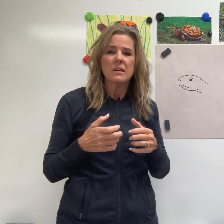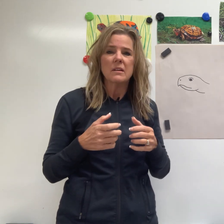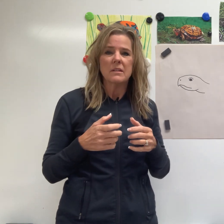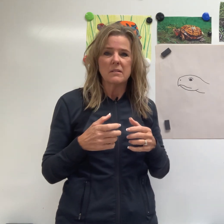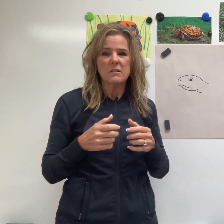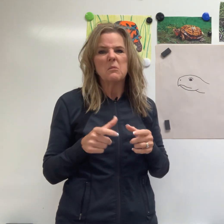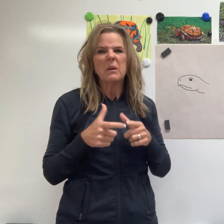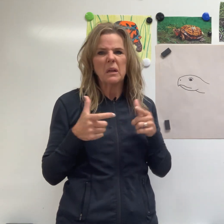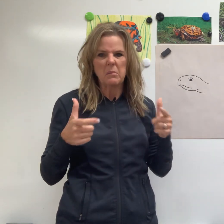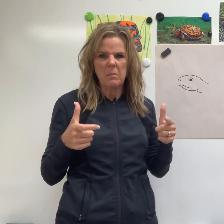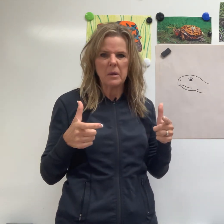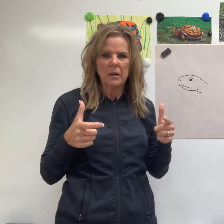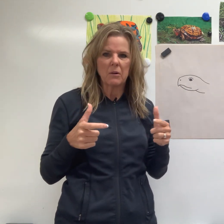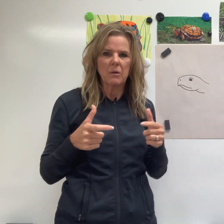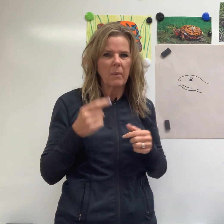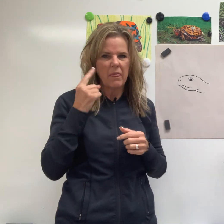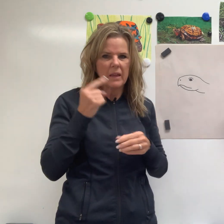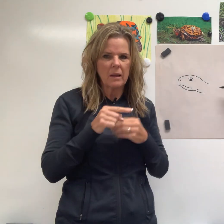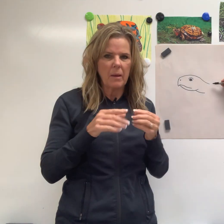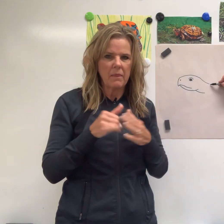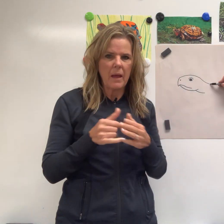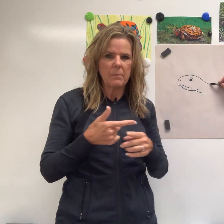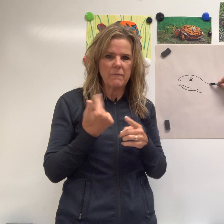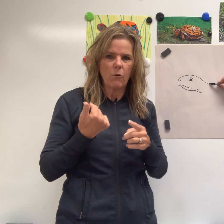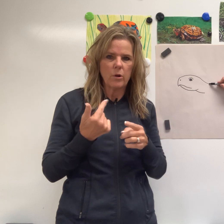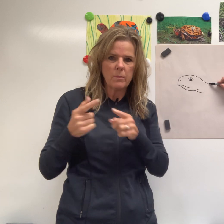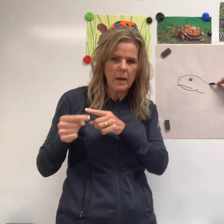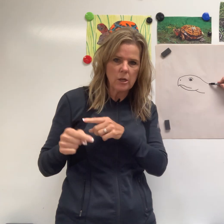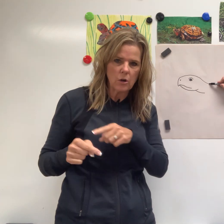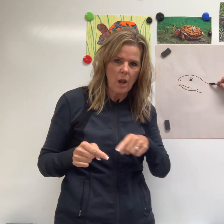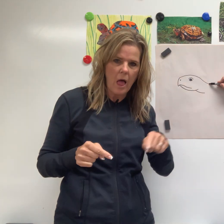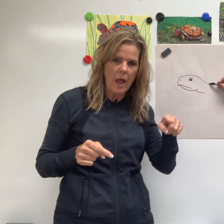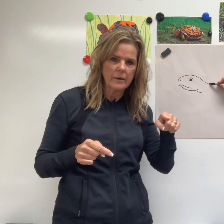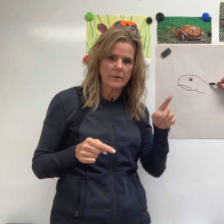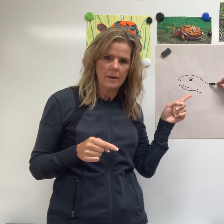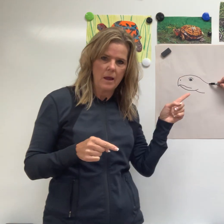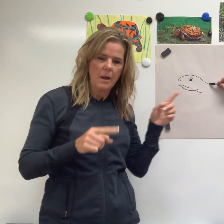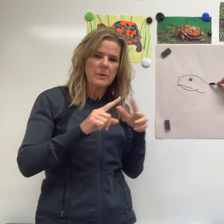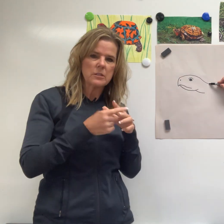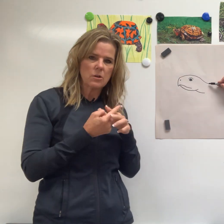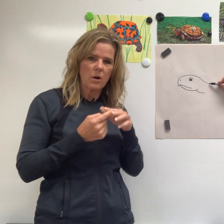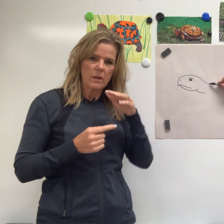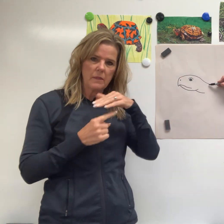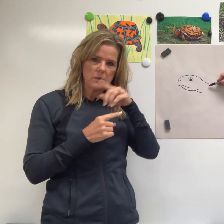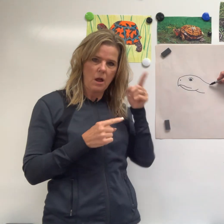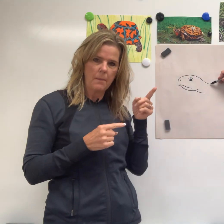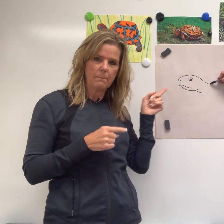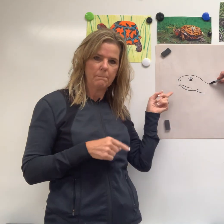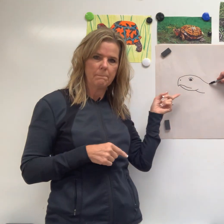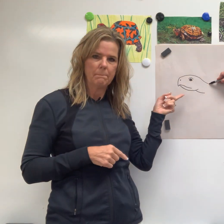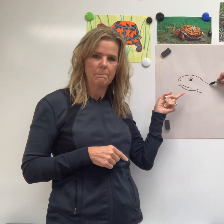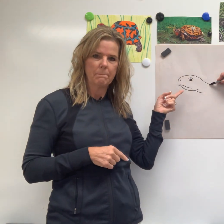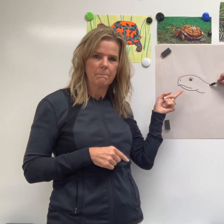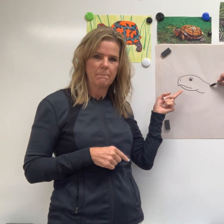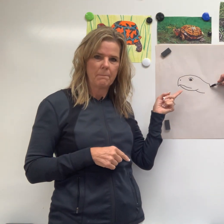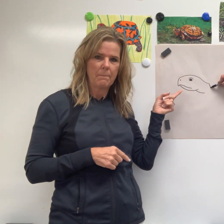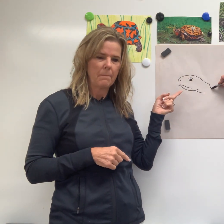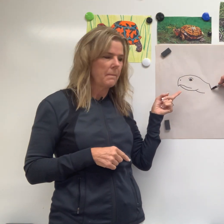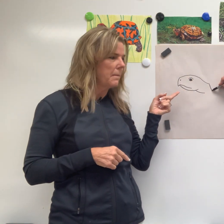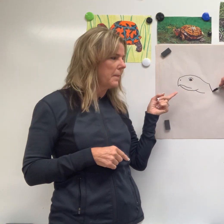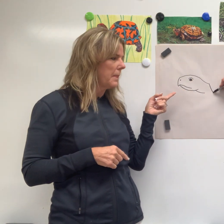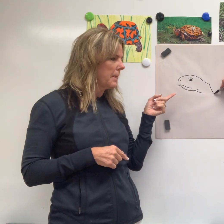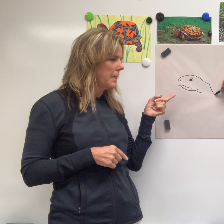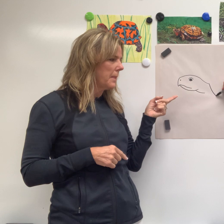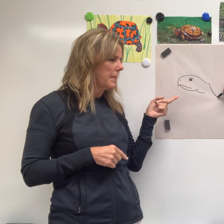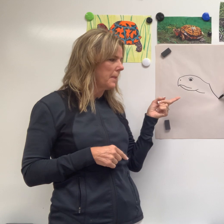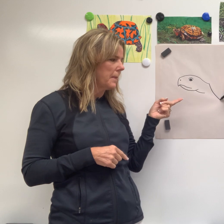want your turtle. So think about it before you make this curve line. I'm going to start at the top of the neck. And I'm going to